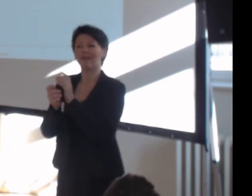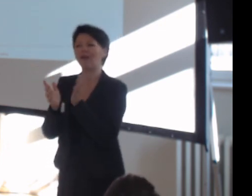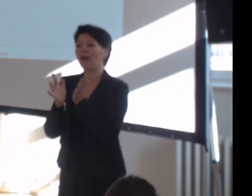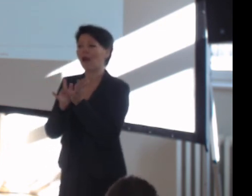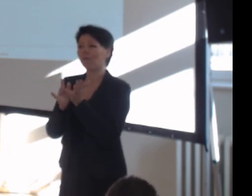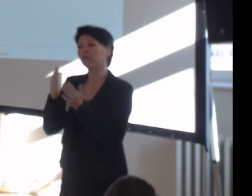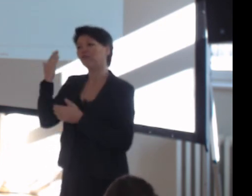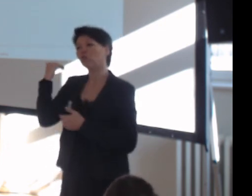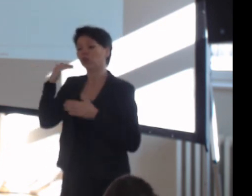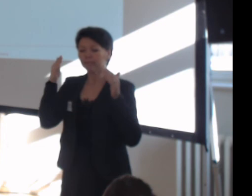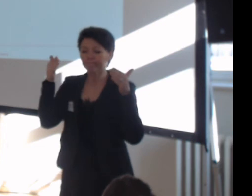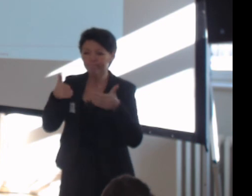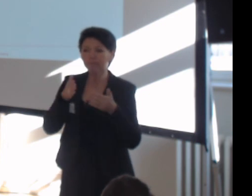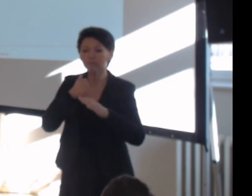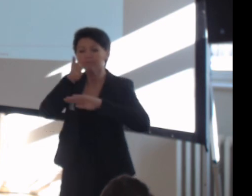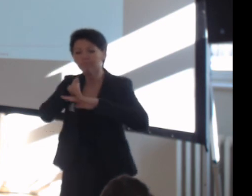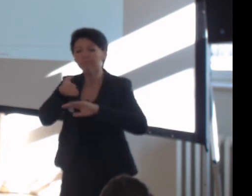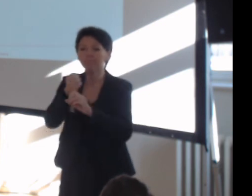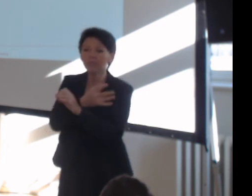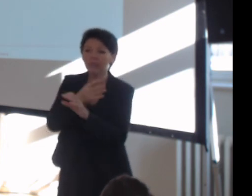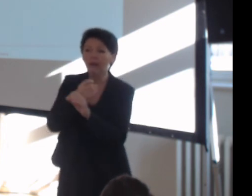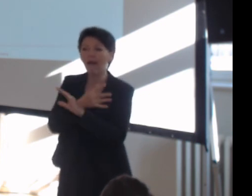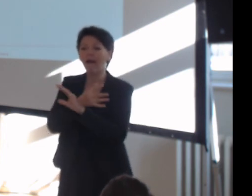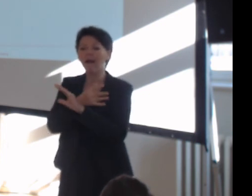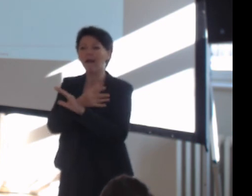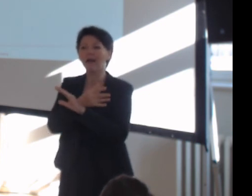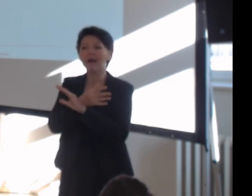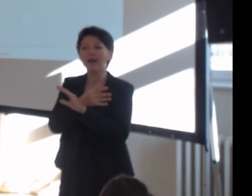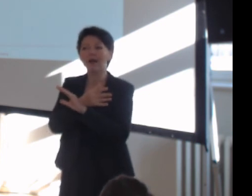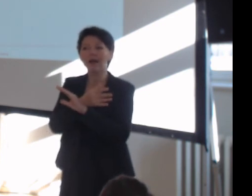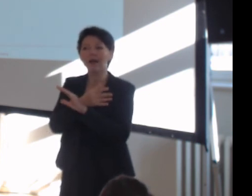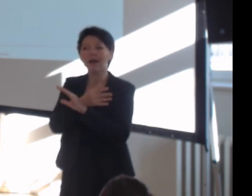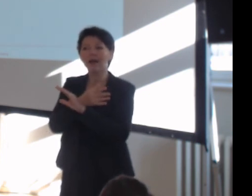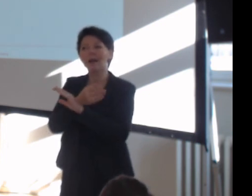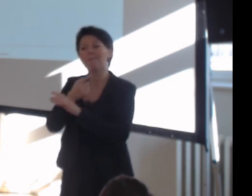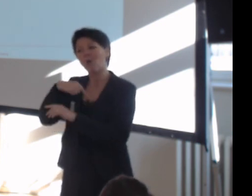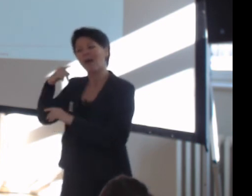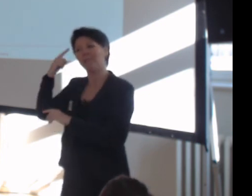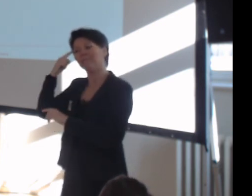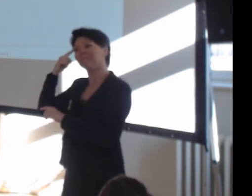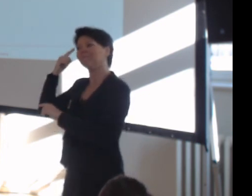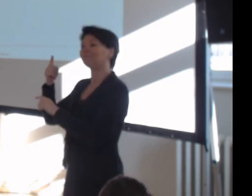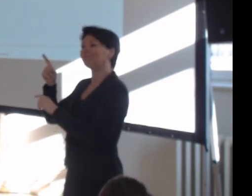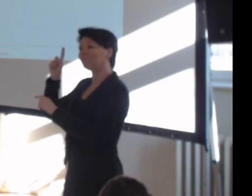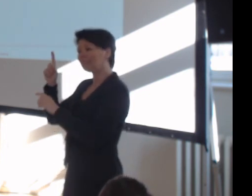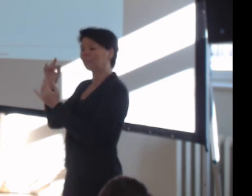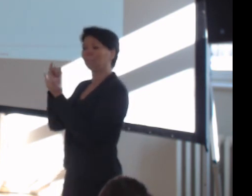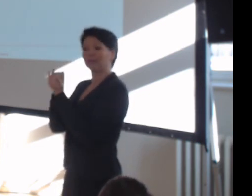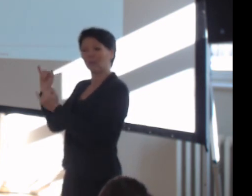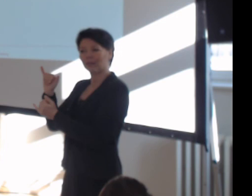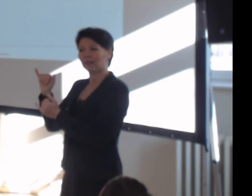to focus on accessible media. We think accessible reading is a better term for us.